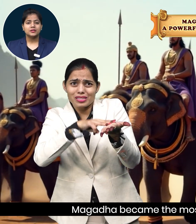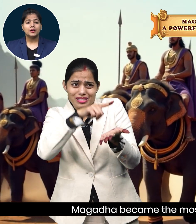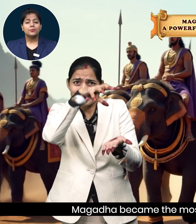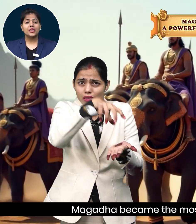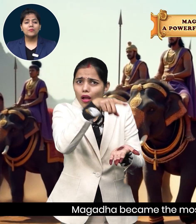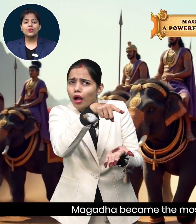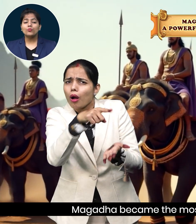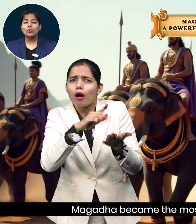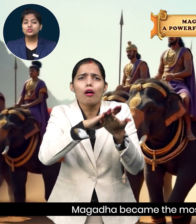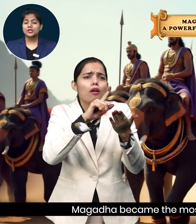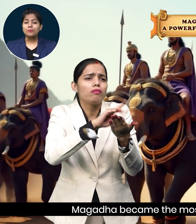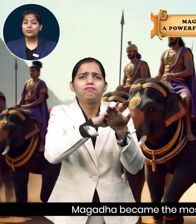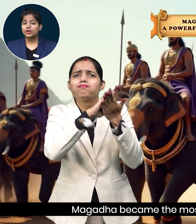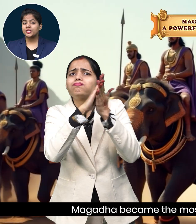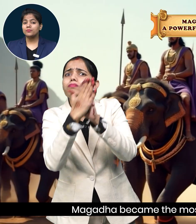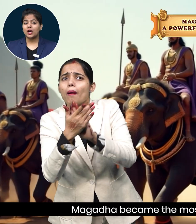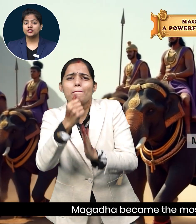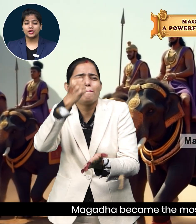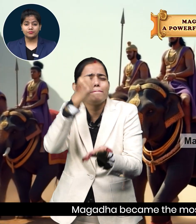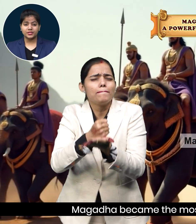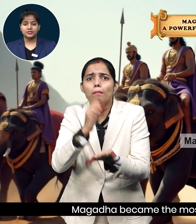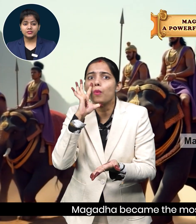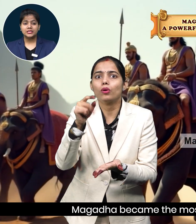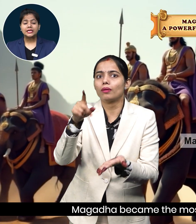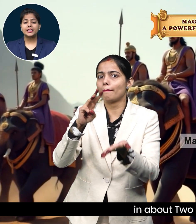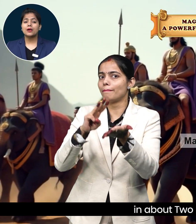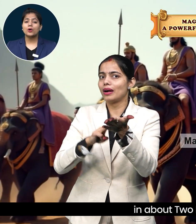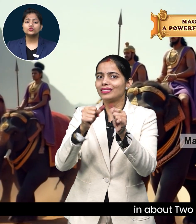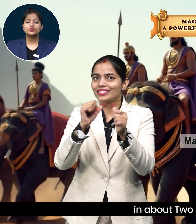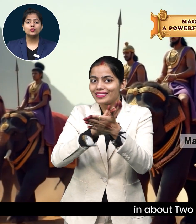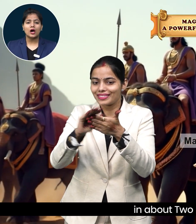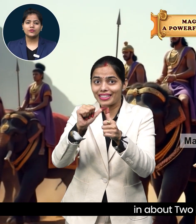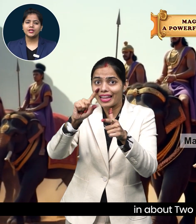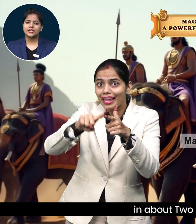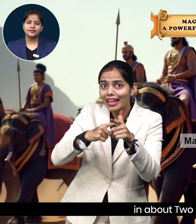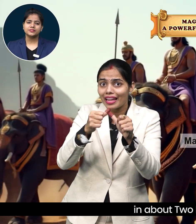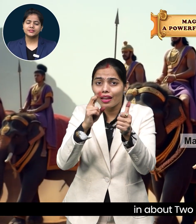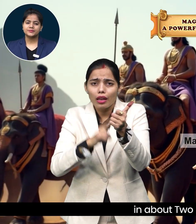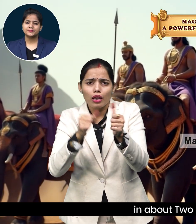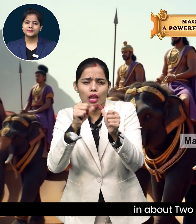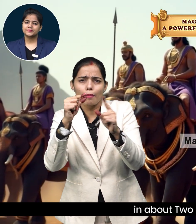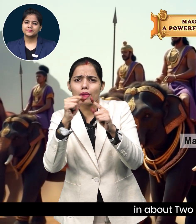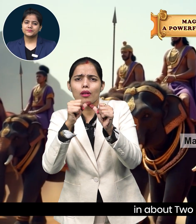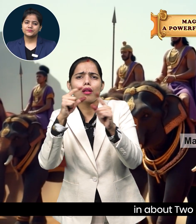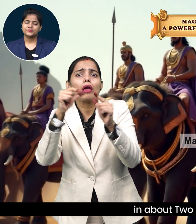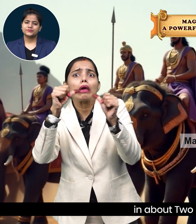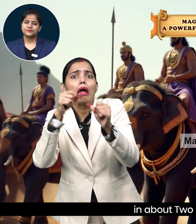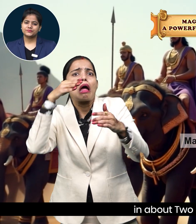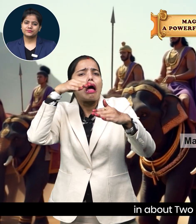Magadha became the most important Mahajanpad in about 200 years.